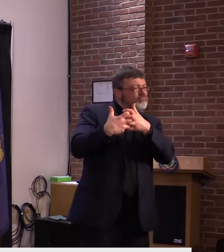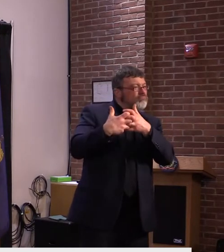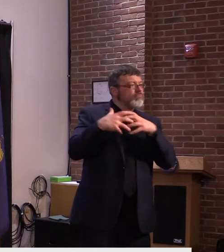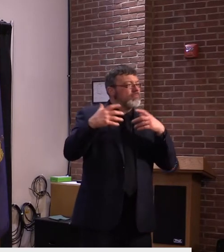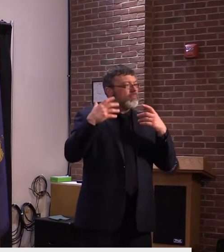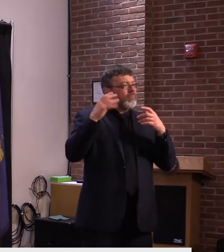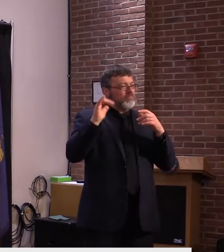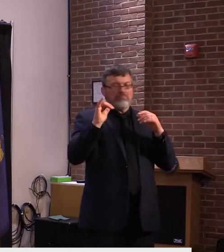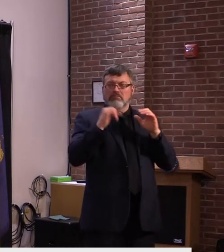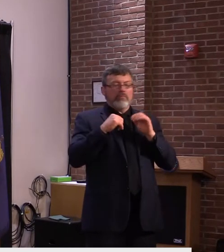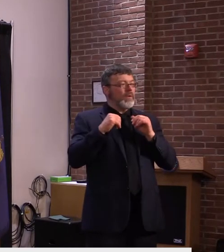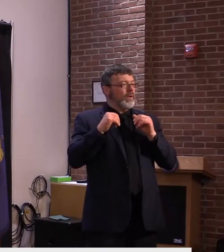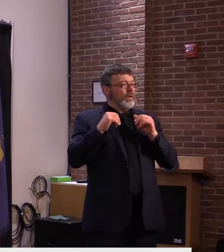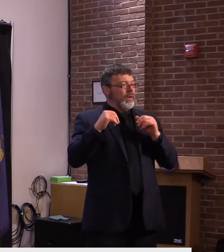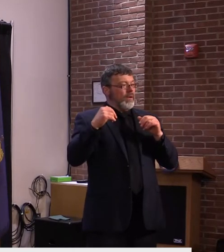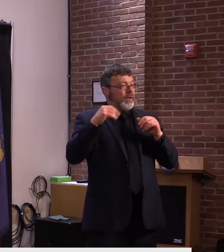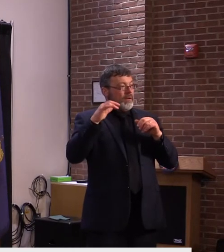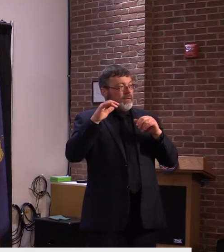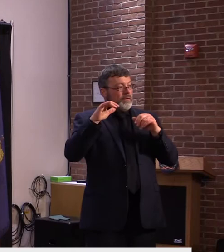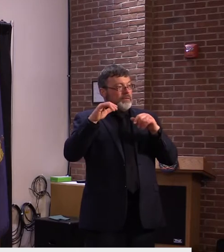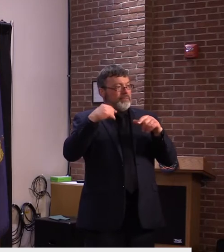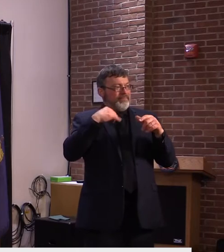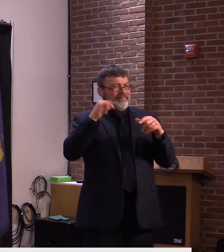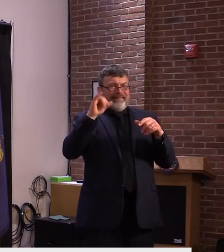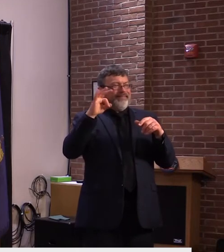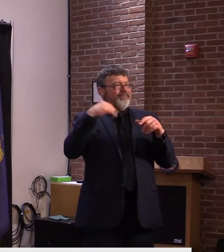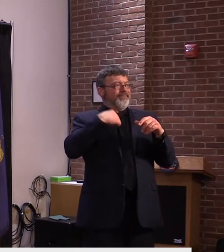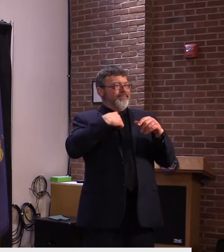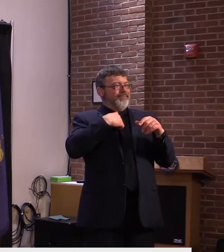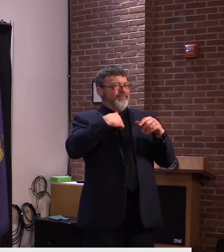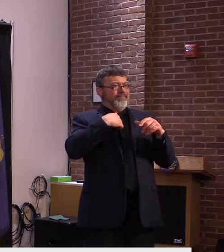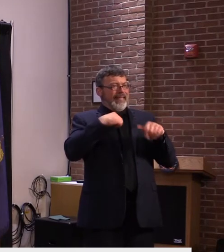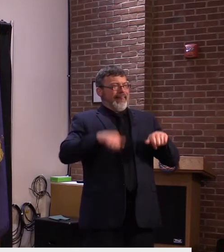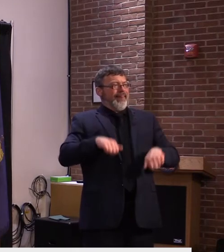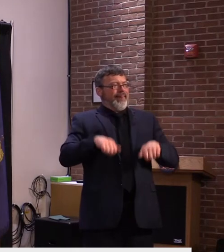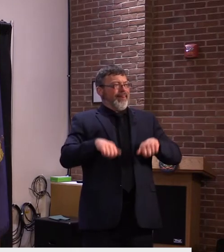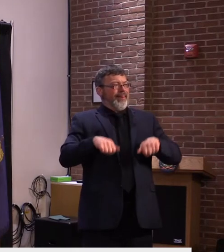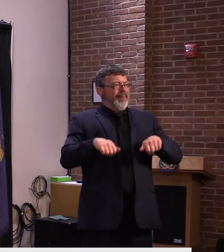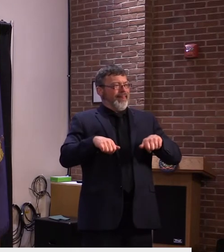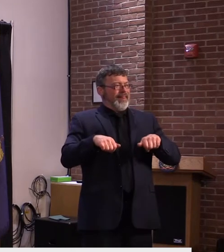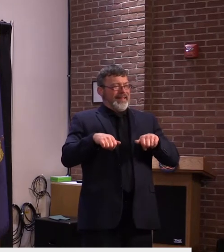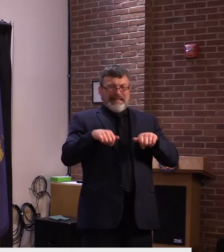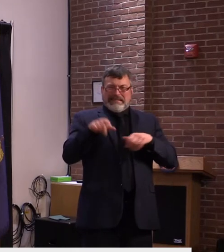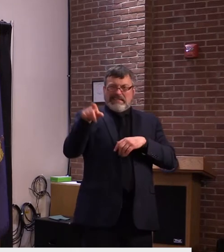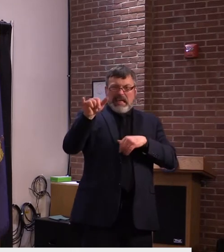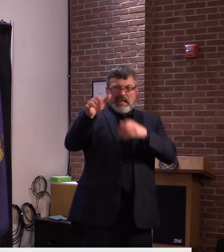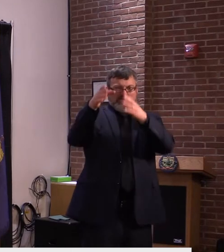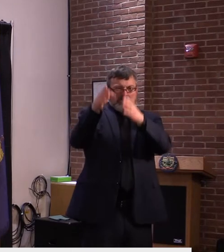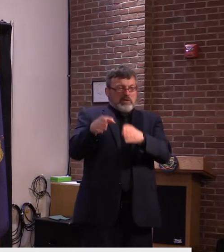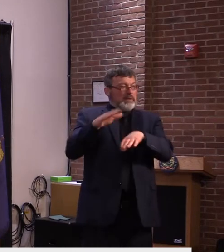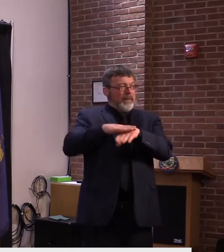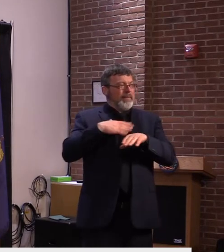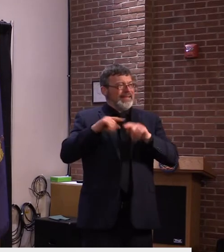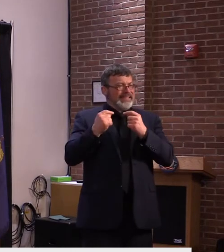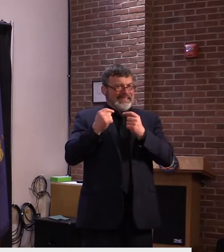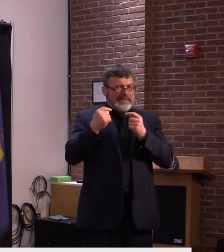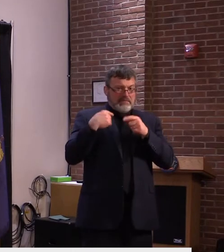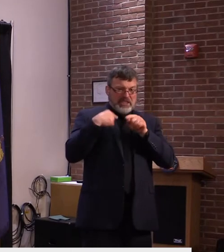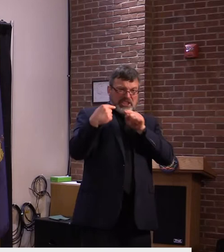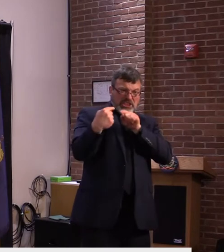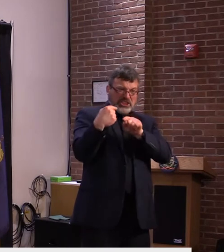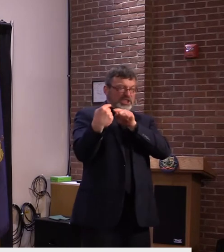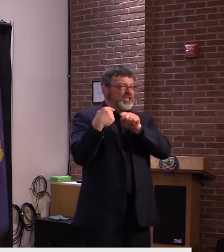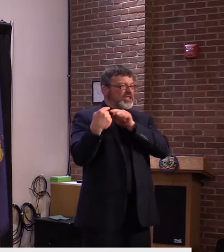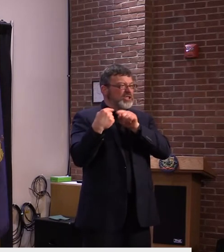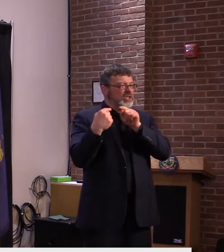Vermonters. But if I'm hampered by a body that prevents me from doing that, it